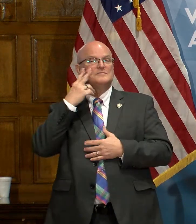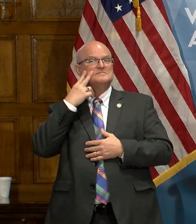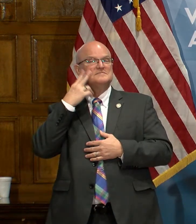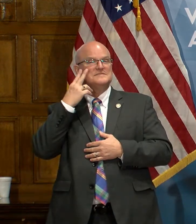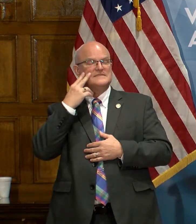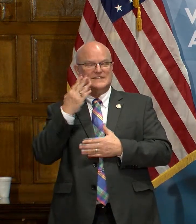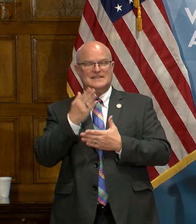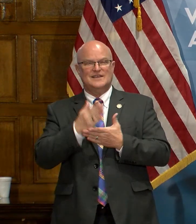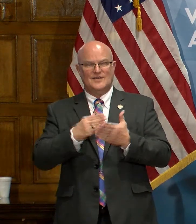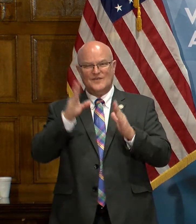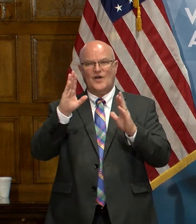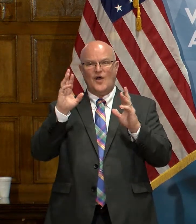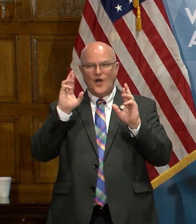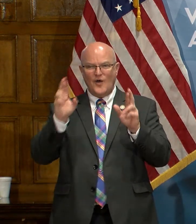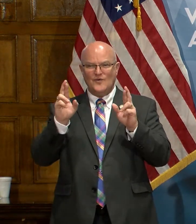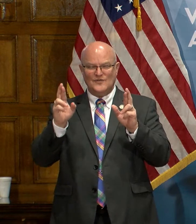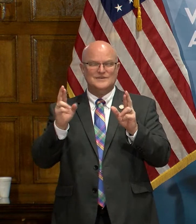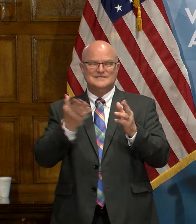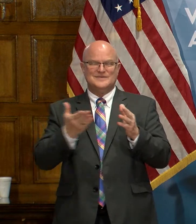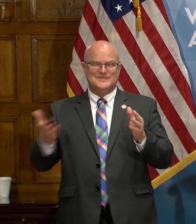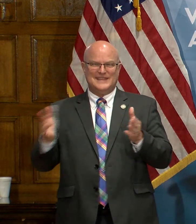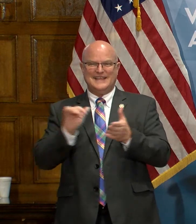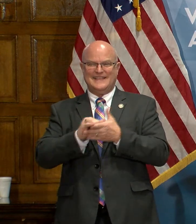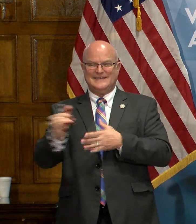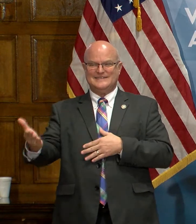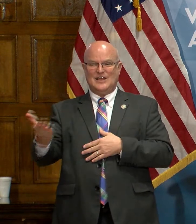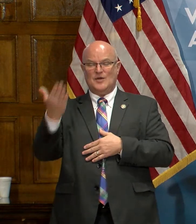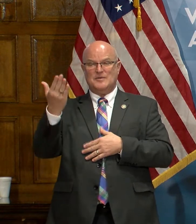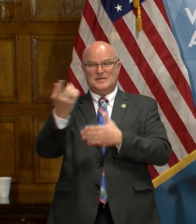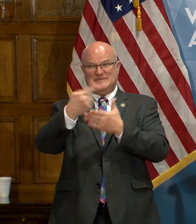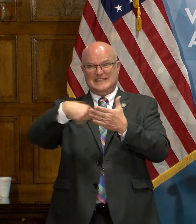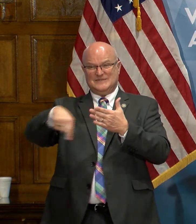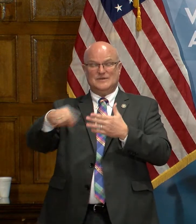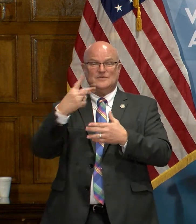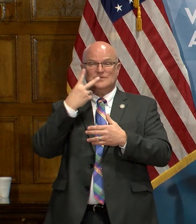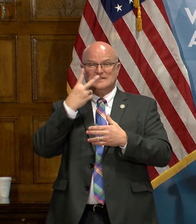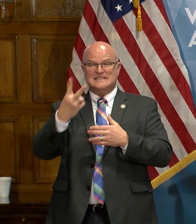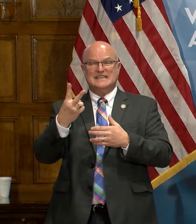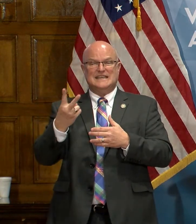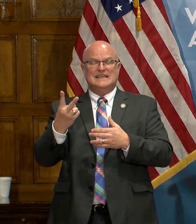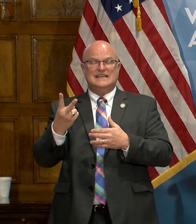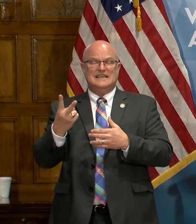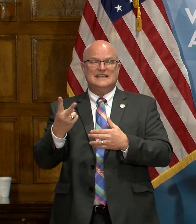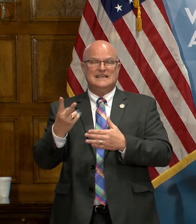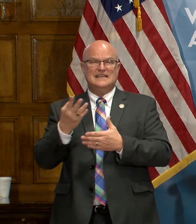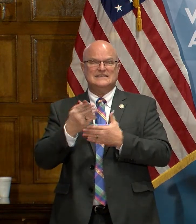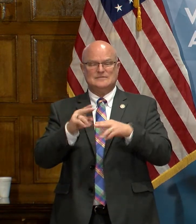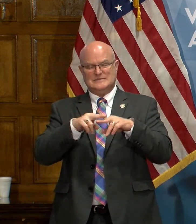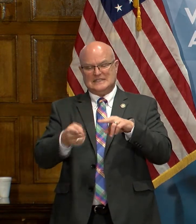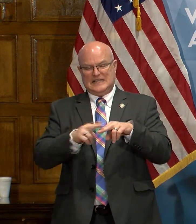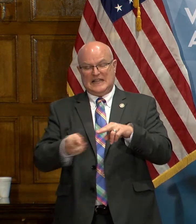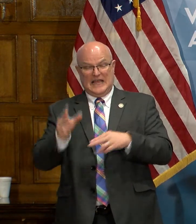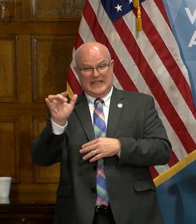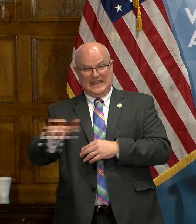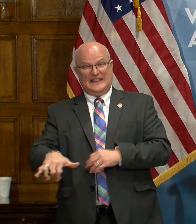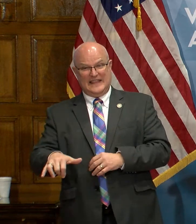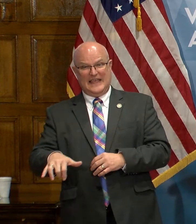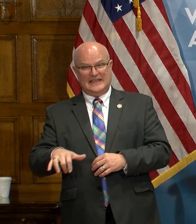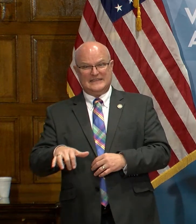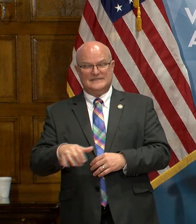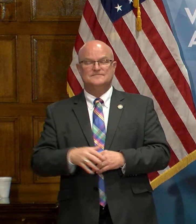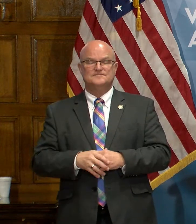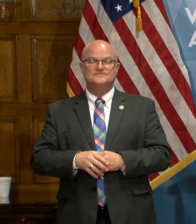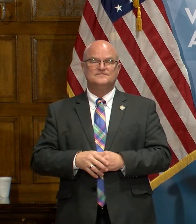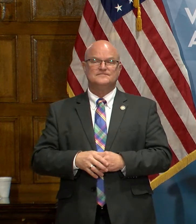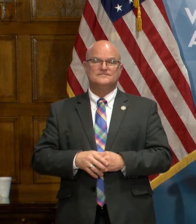there are some hopeful indications that over the course of the next week, we'll start seeing a decline in that increase in